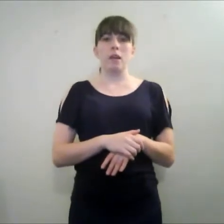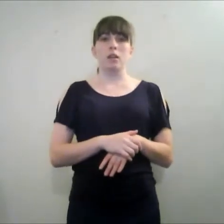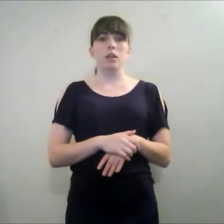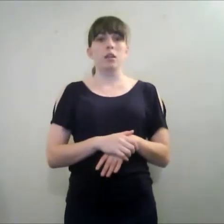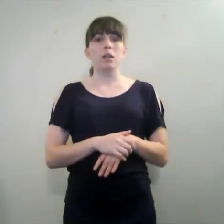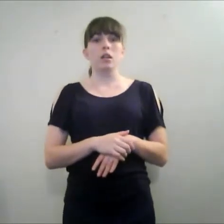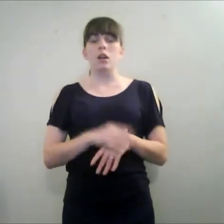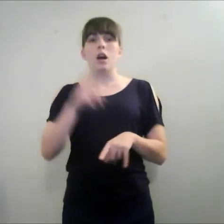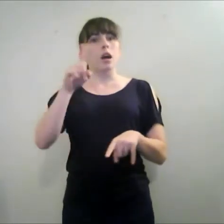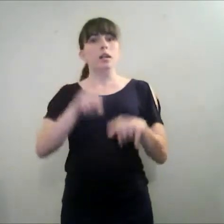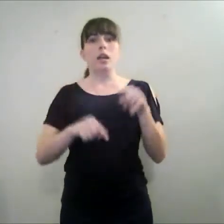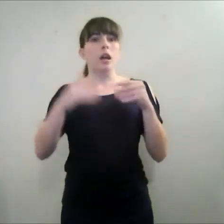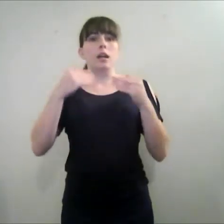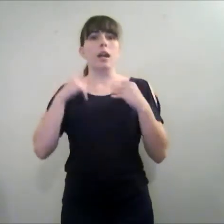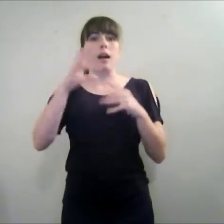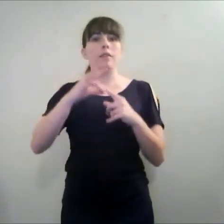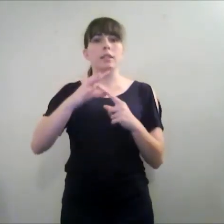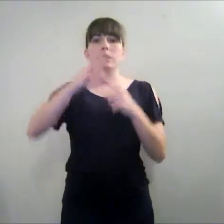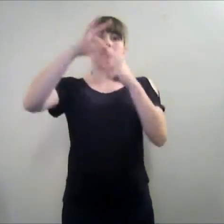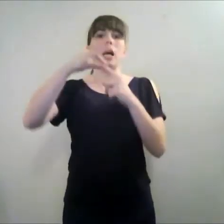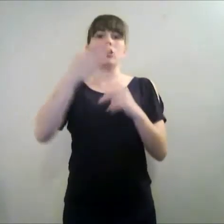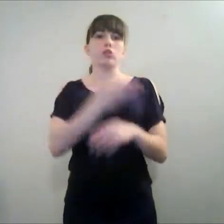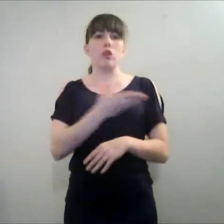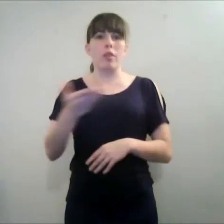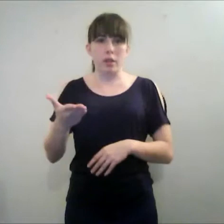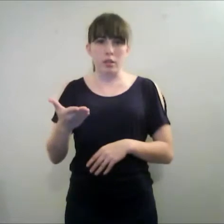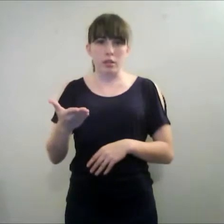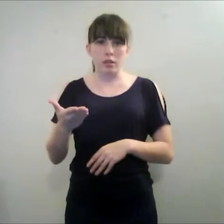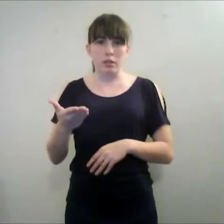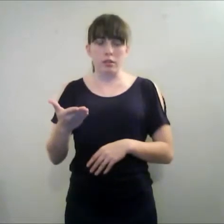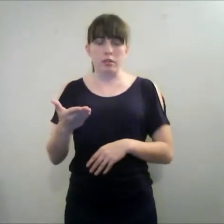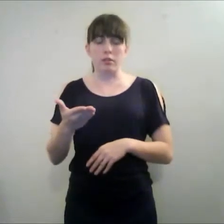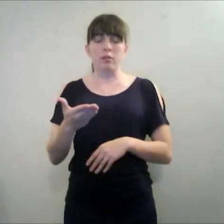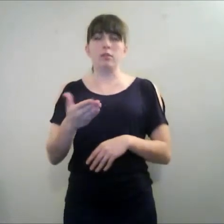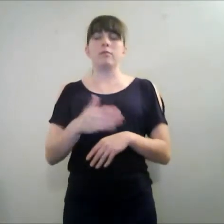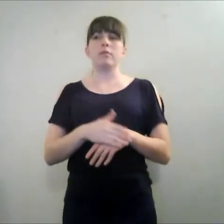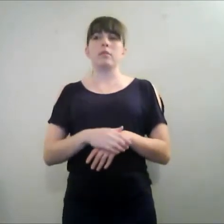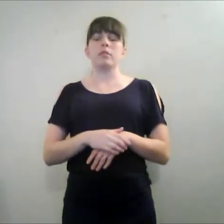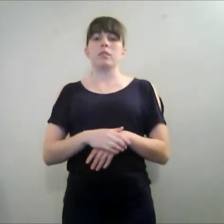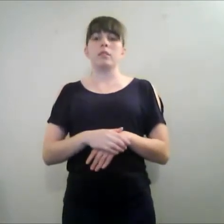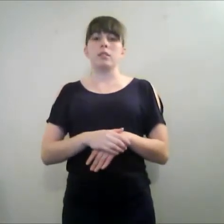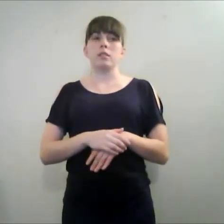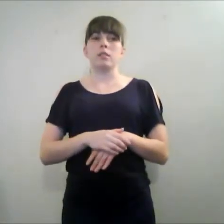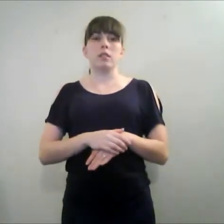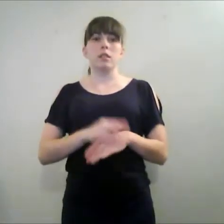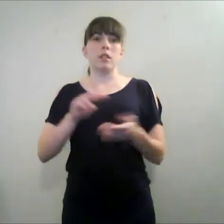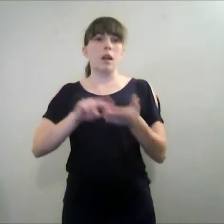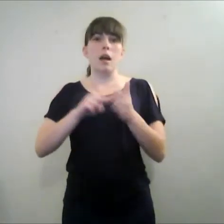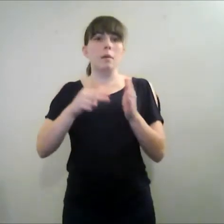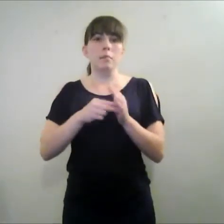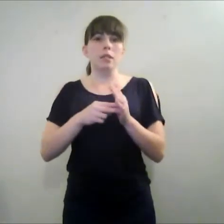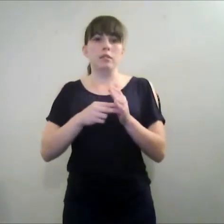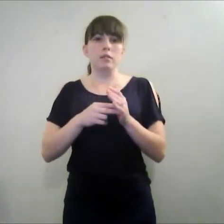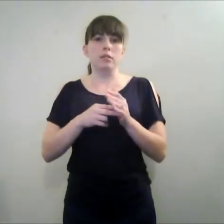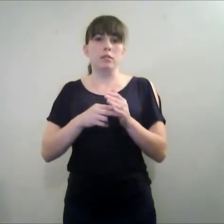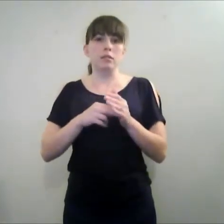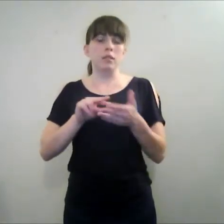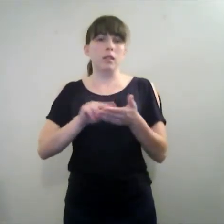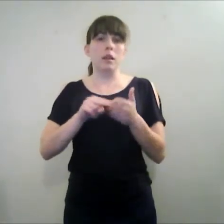mean one thing, following on from Ross's statement, which I agree with completely. If it means no special gadgets, it has to run on a mobile phone. That's the only choice we have. We have to make